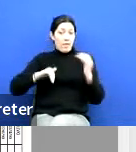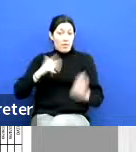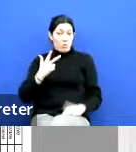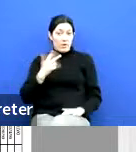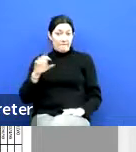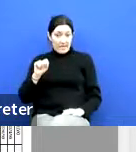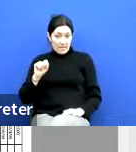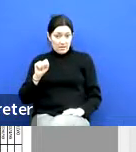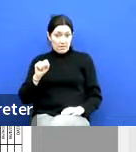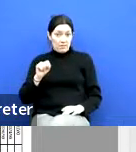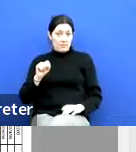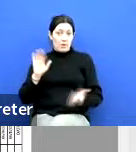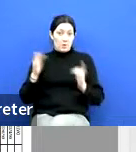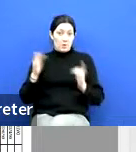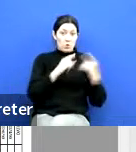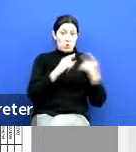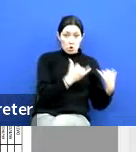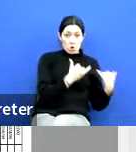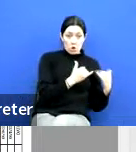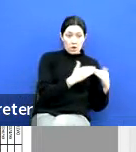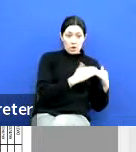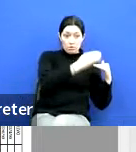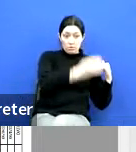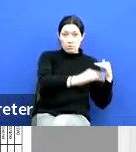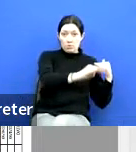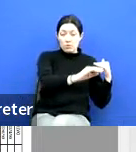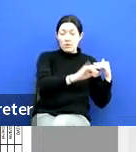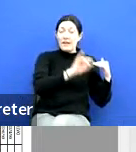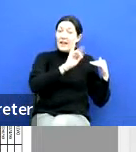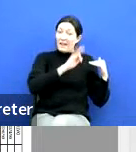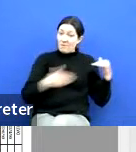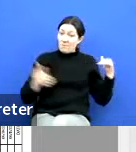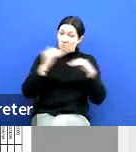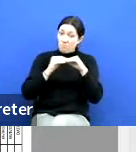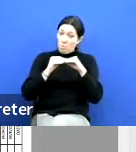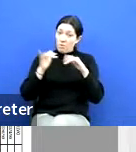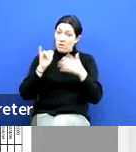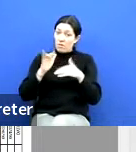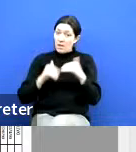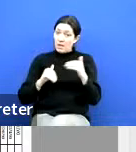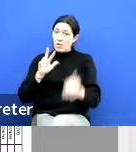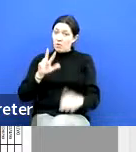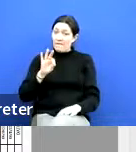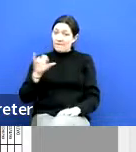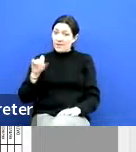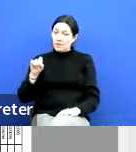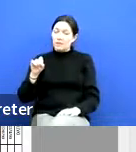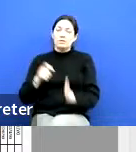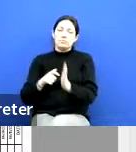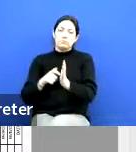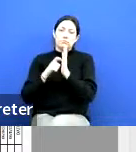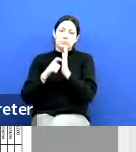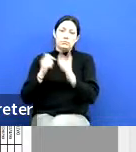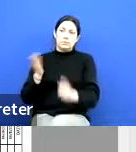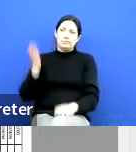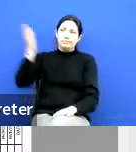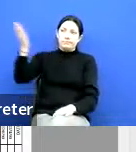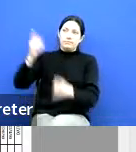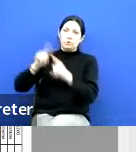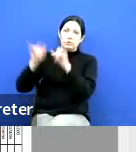the current grade, that any such plan would require approval from the town